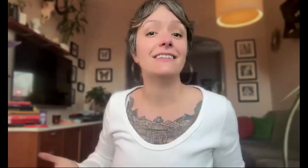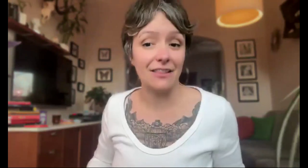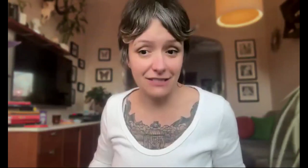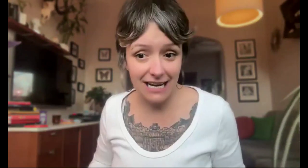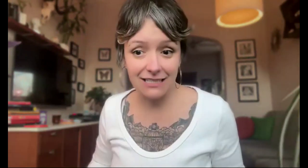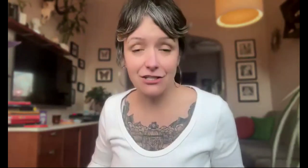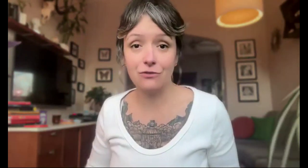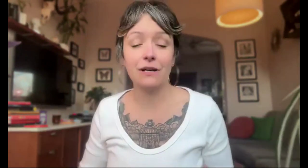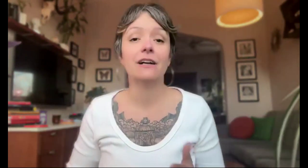Now they're dancing to the door.